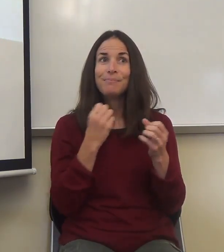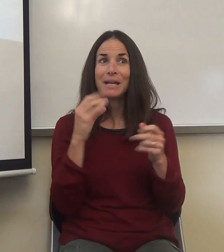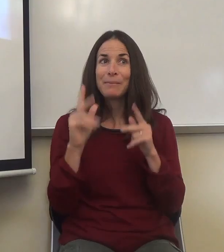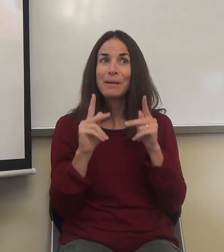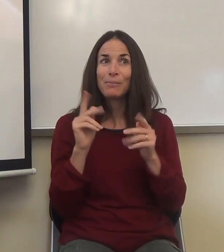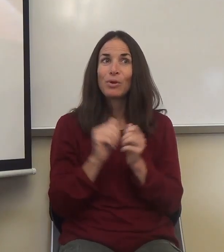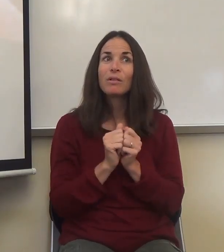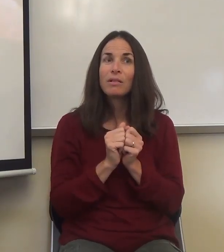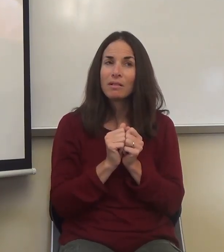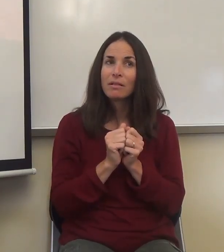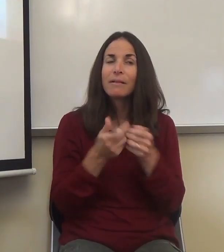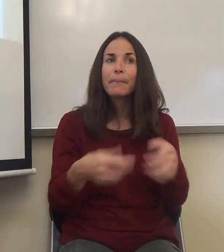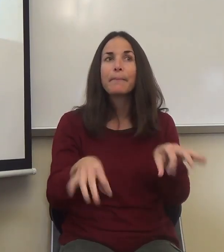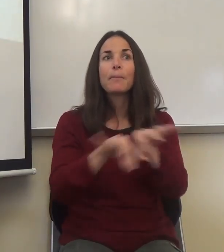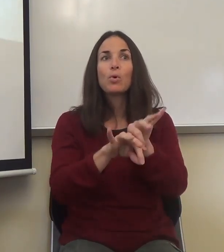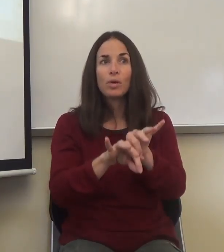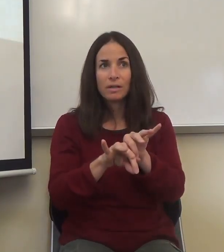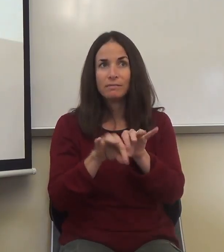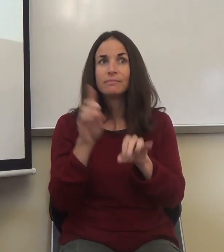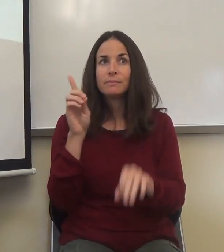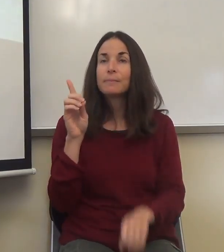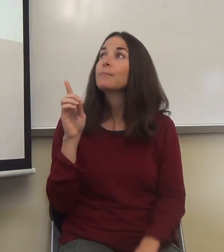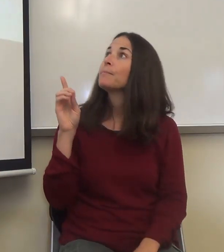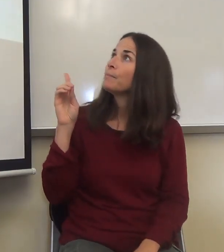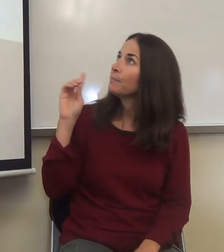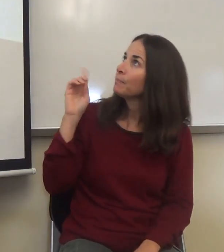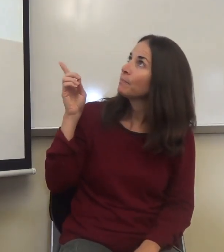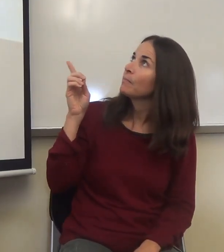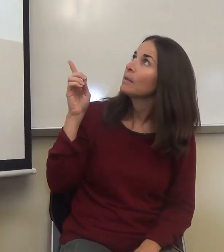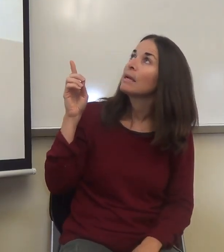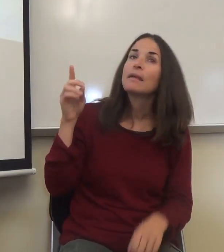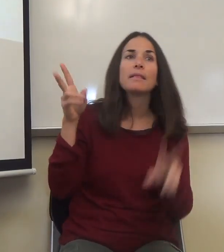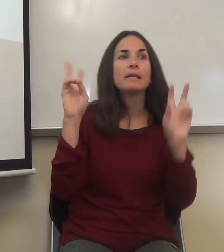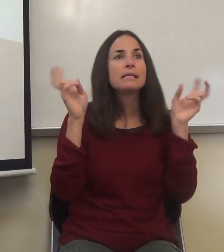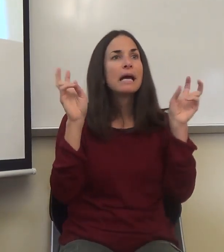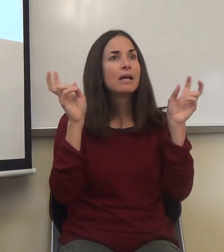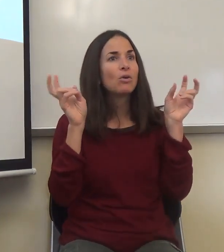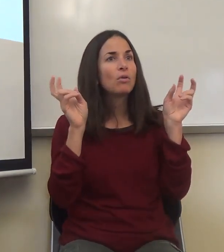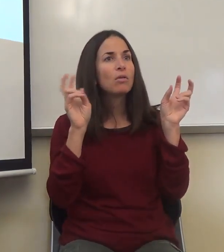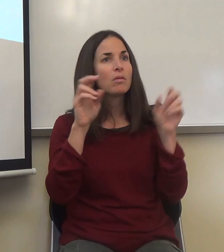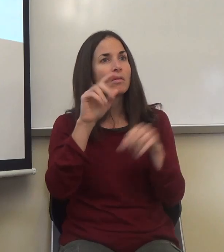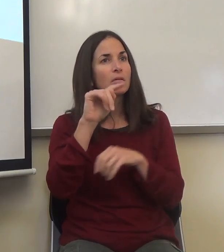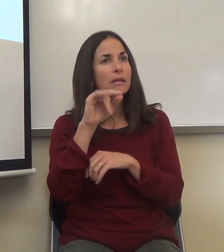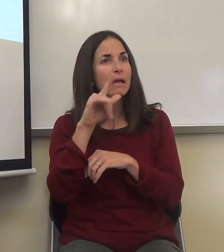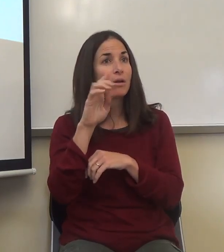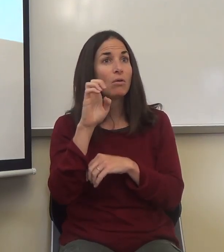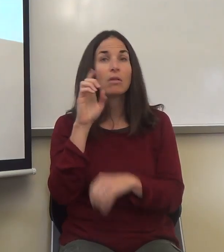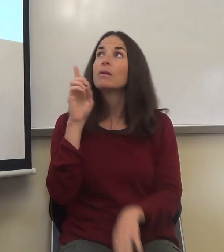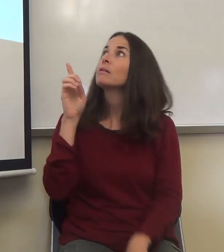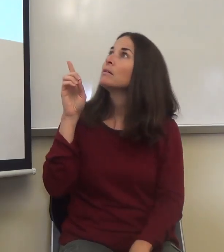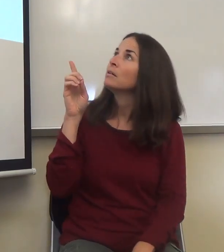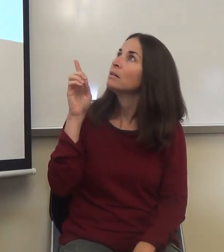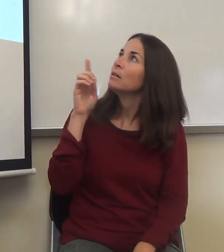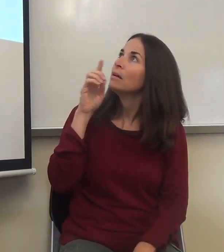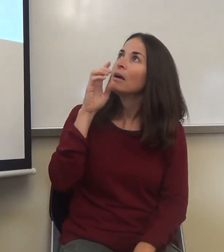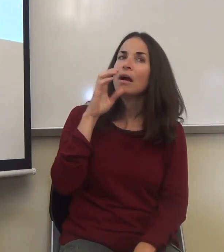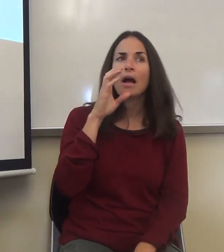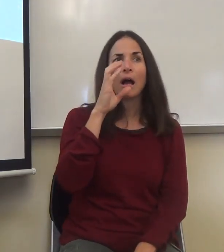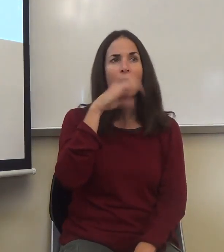that answer that question. I cannot tell you how much trouble the last class had with that when I